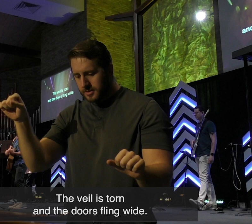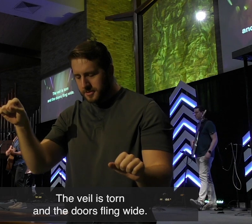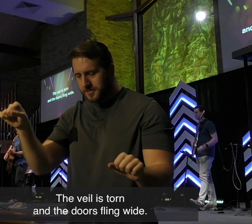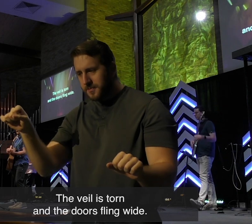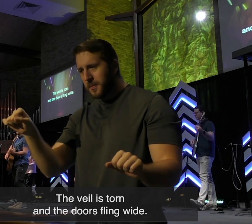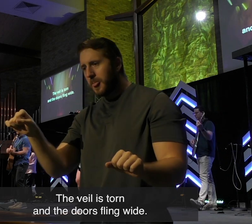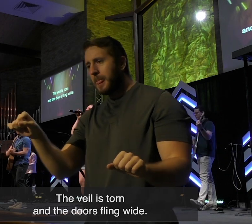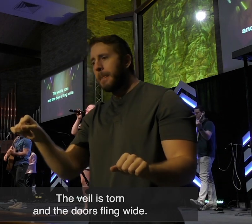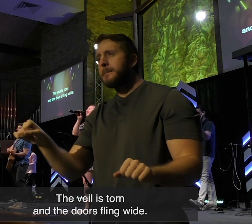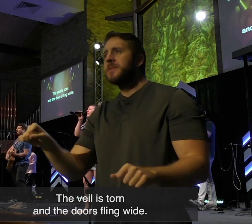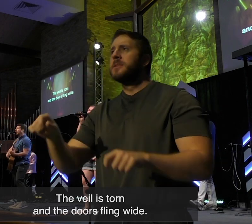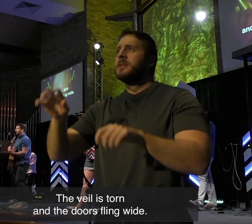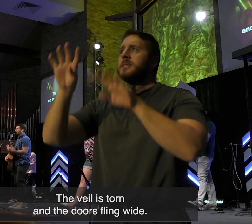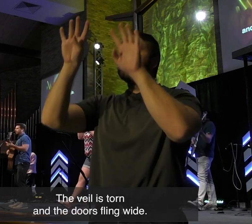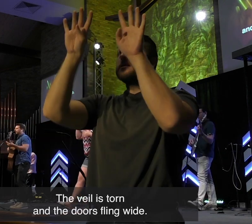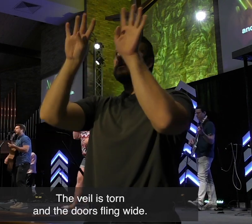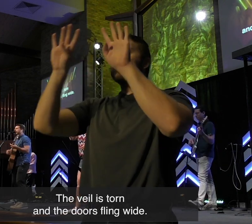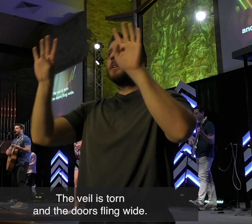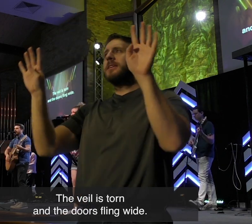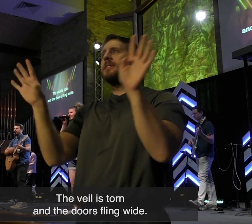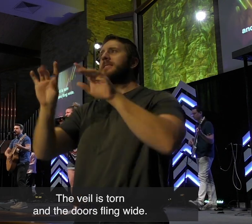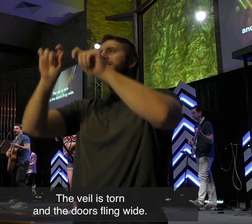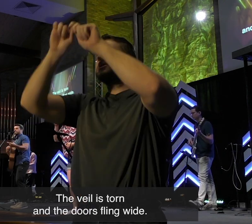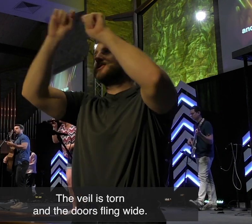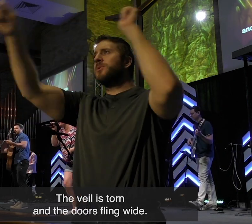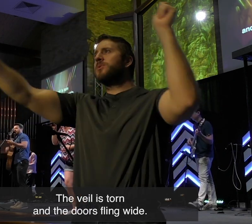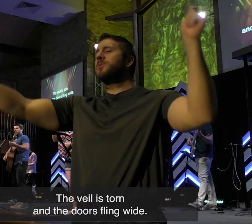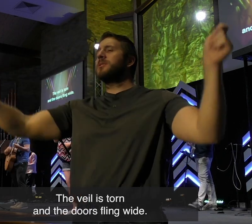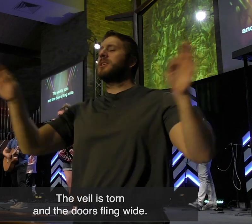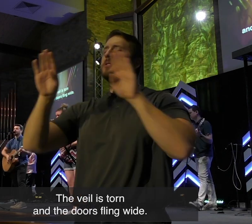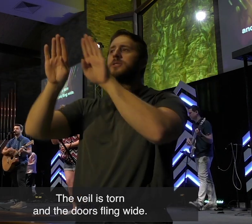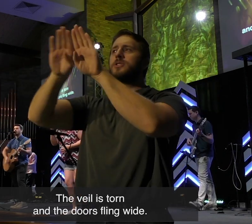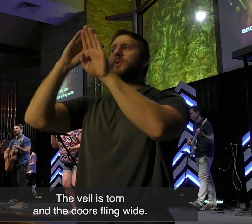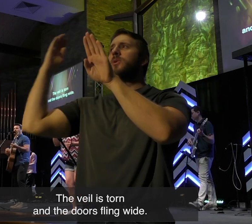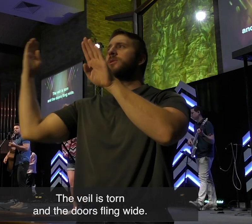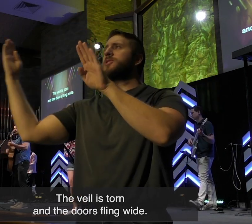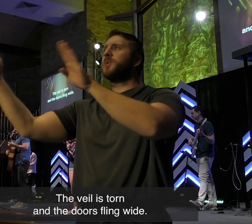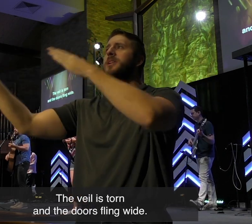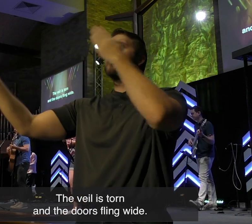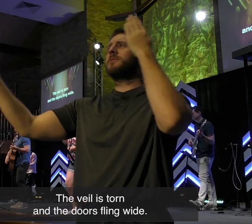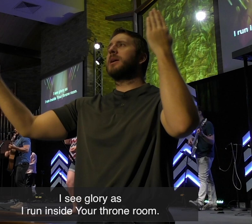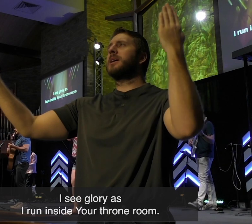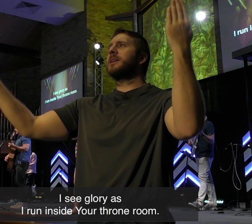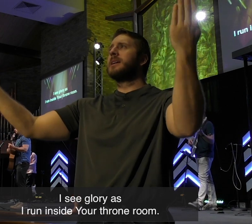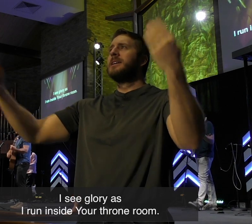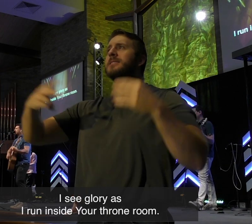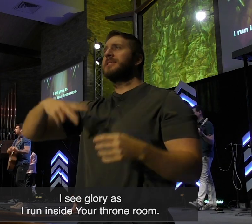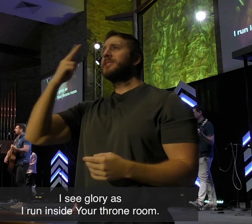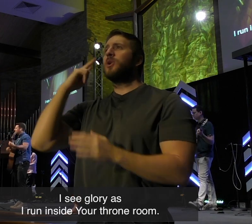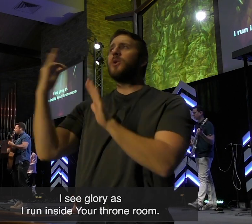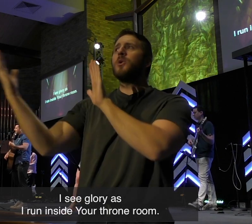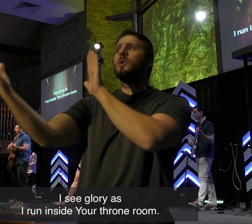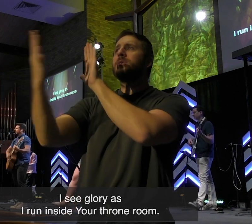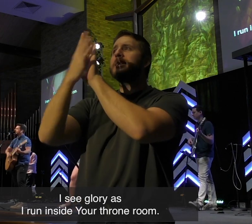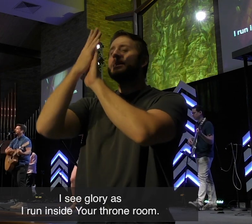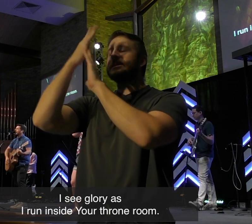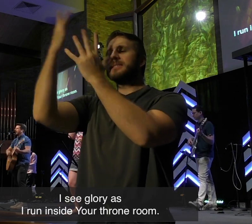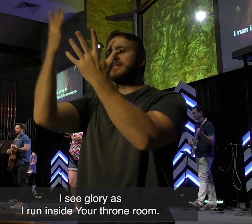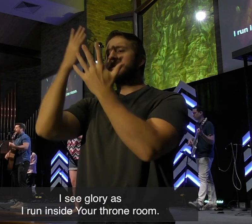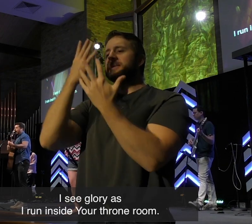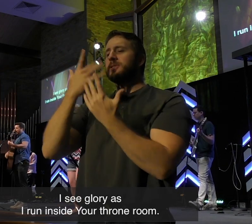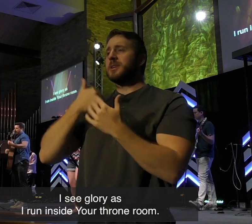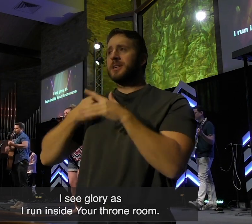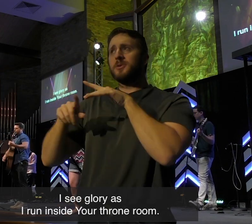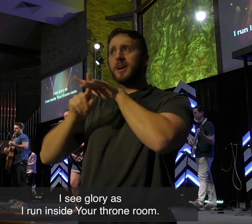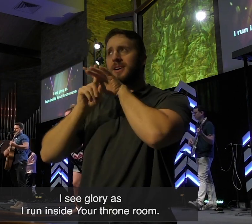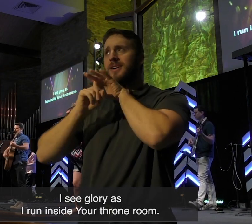I bow. The veil is torn and the doors swing wide. I see glory